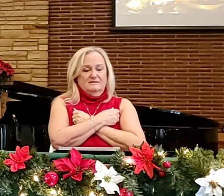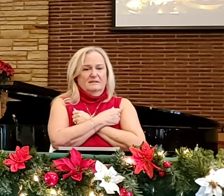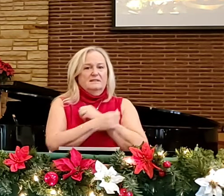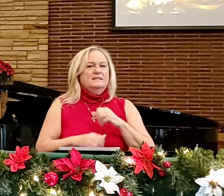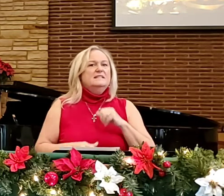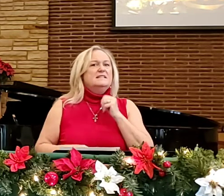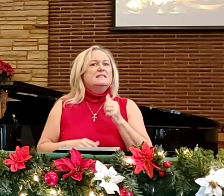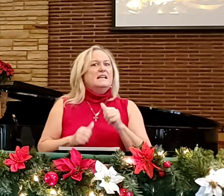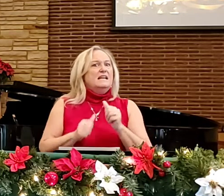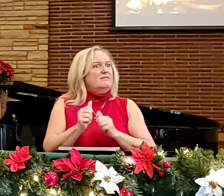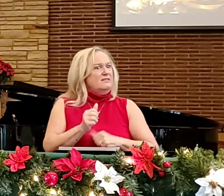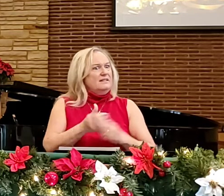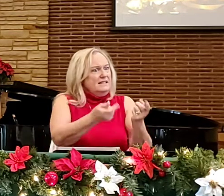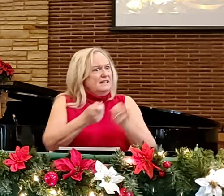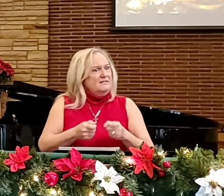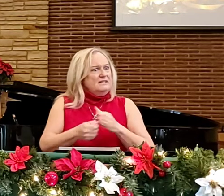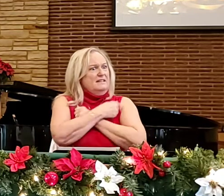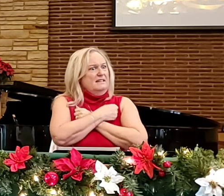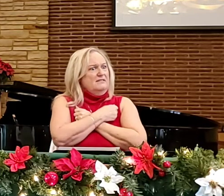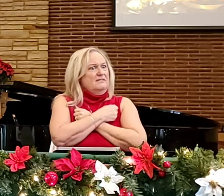Isn't every gift a gift of love?